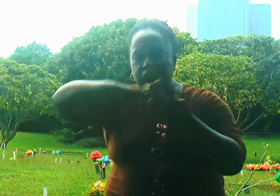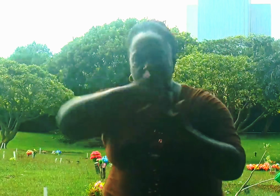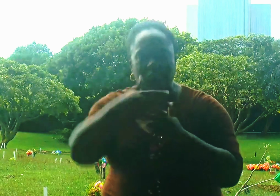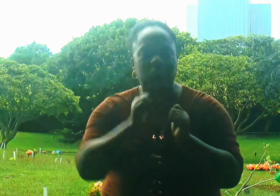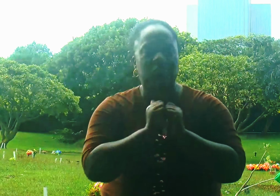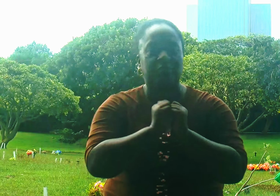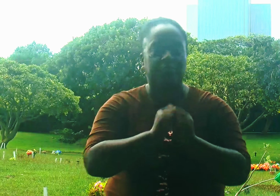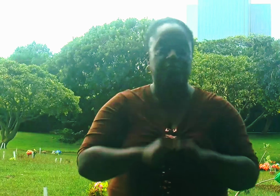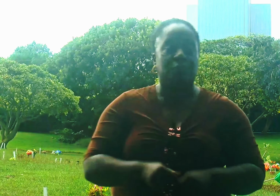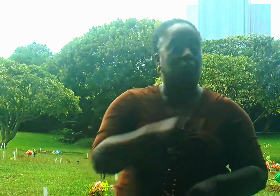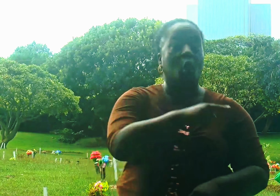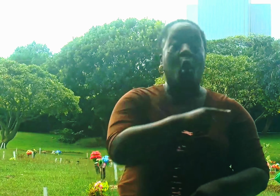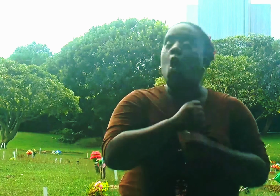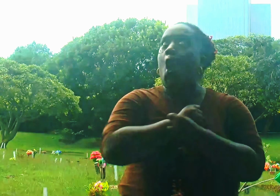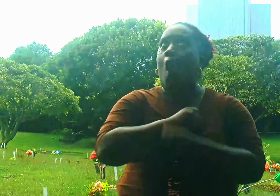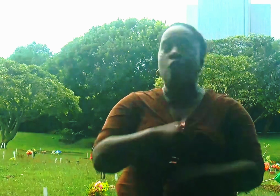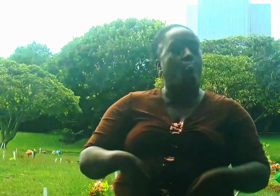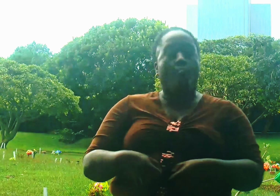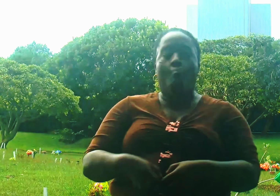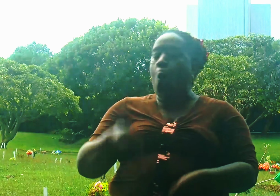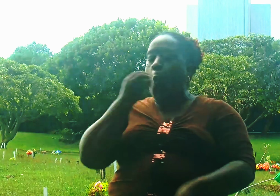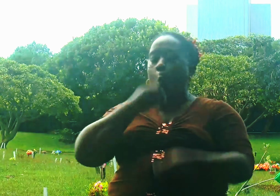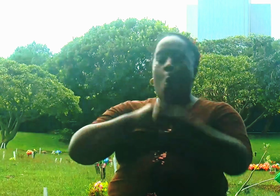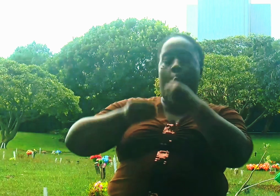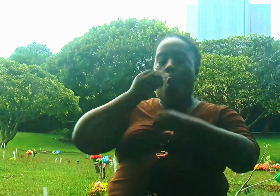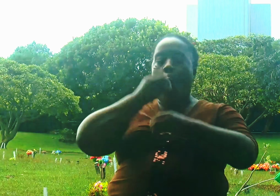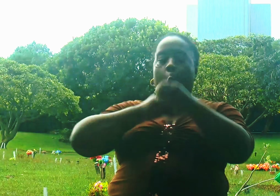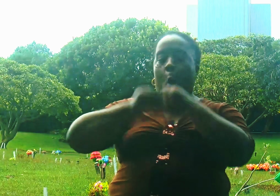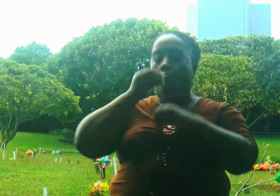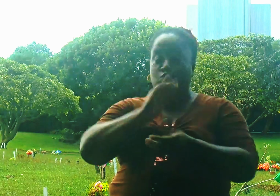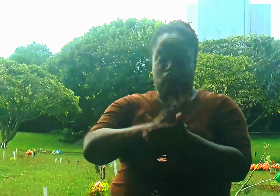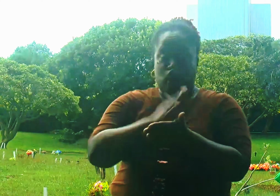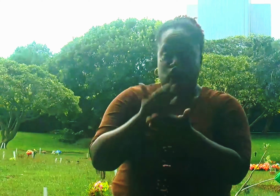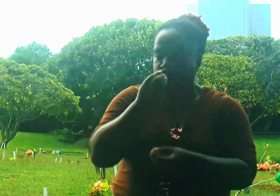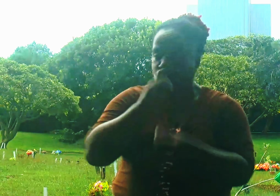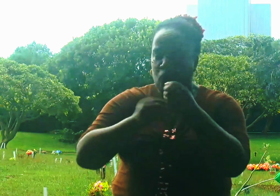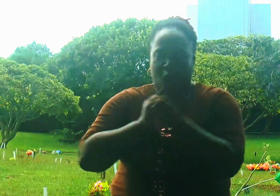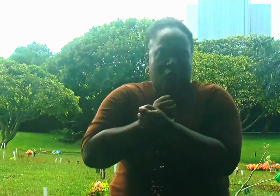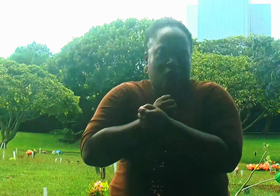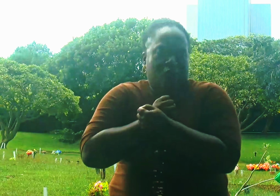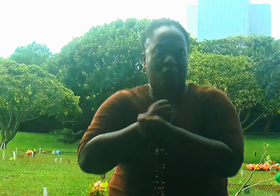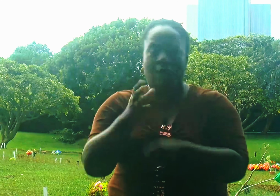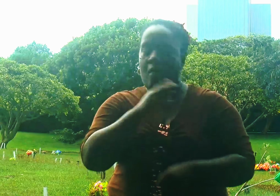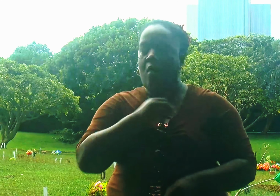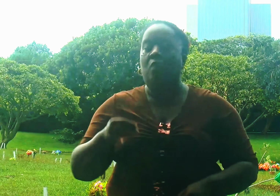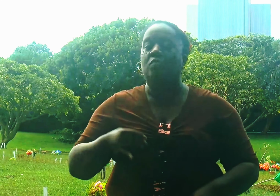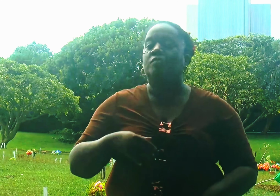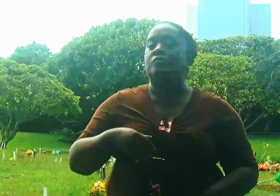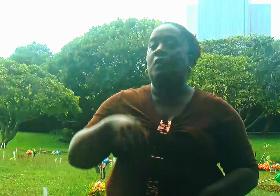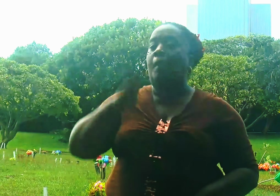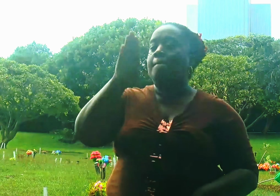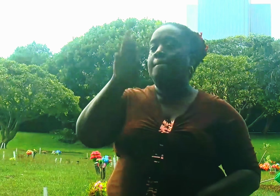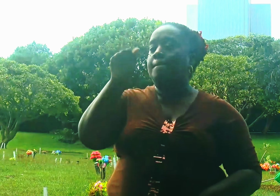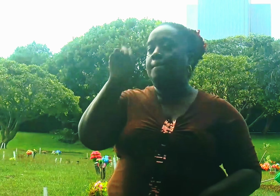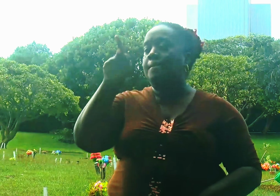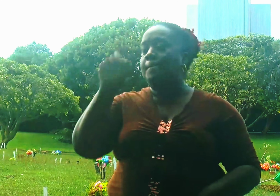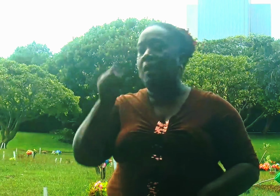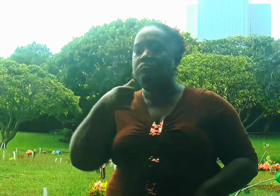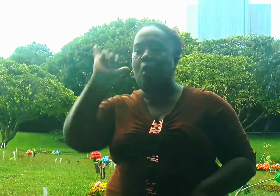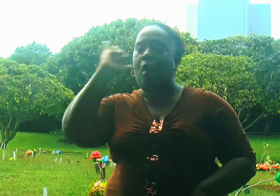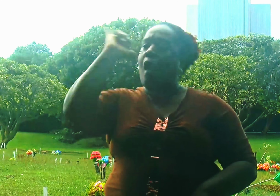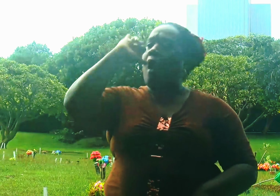Dummy also loved his belly, and he loved to cook and eat, as well as drinking his favorite Mike's beer.